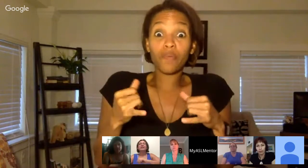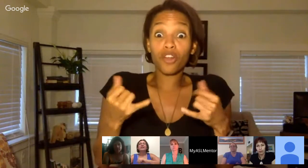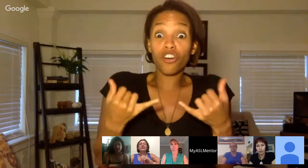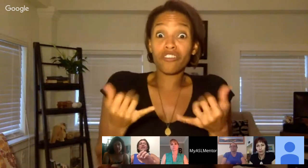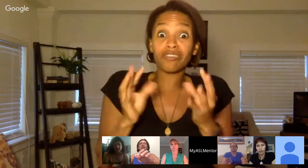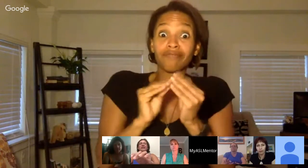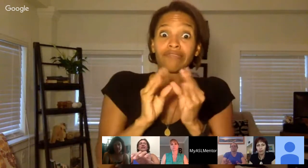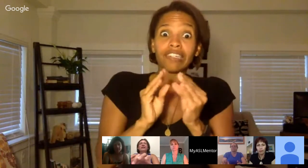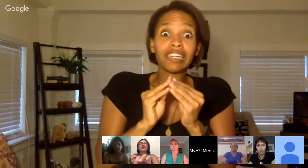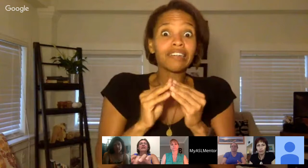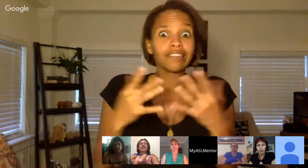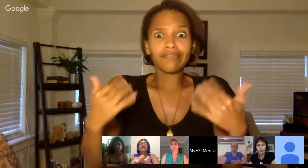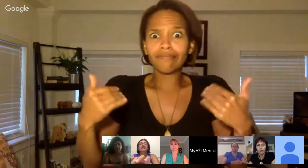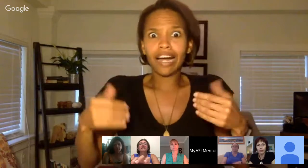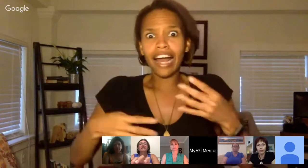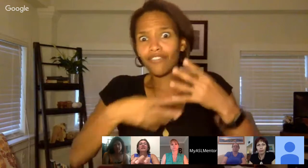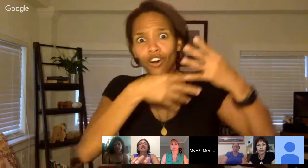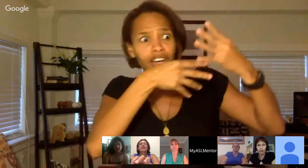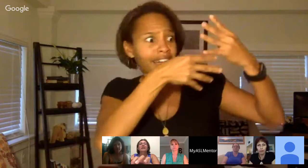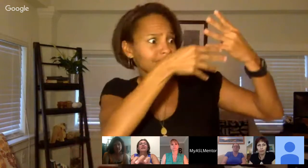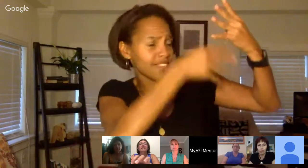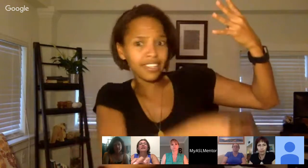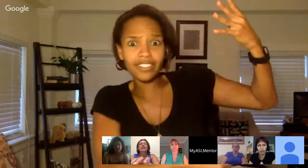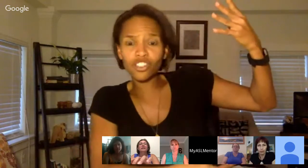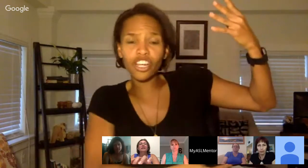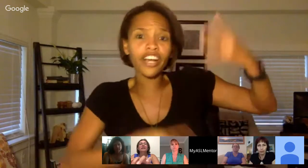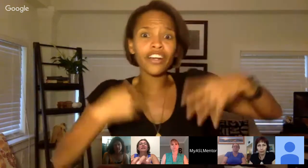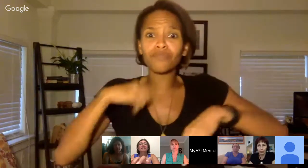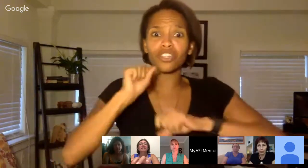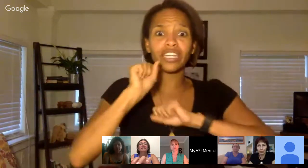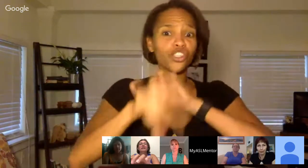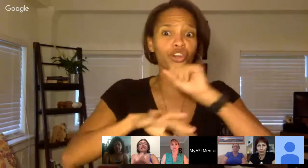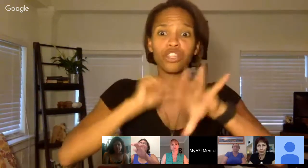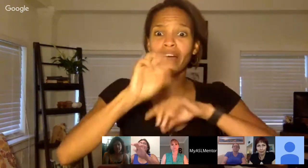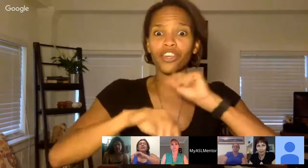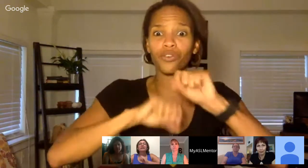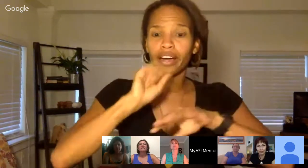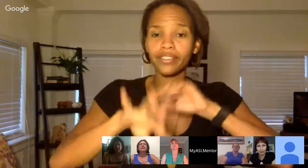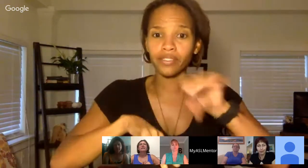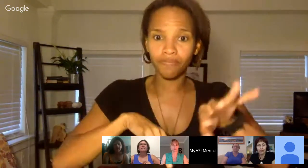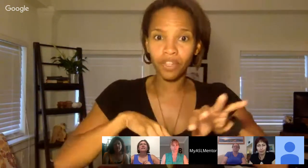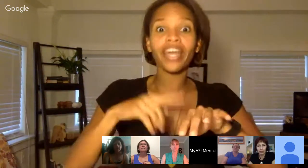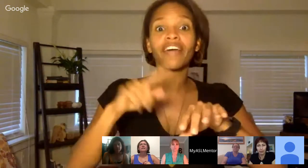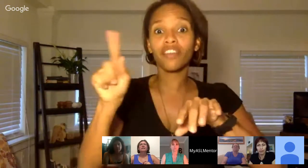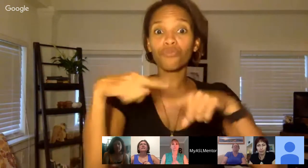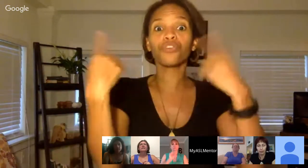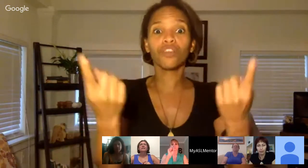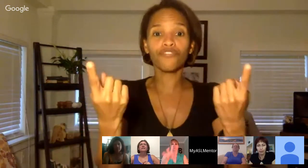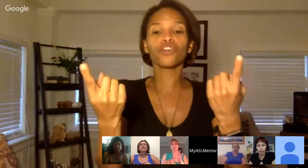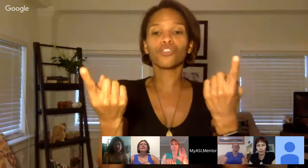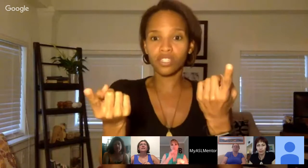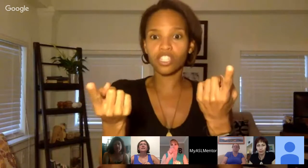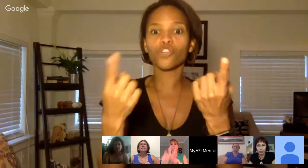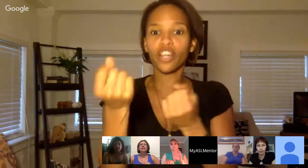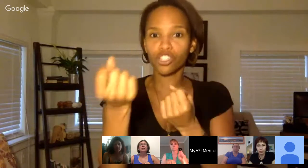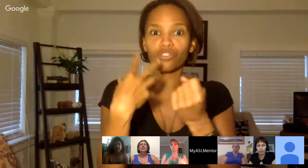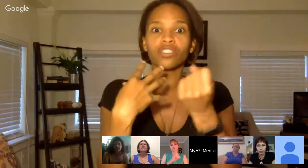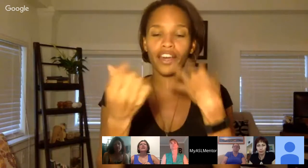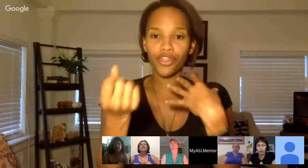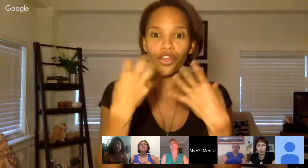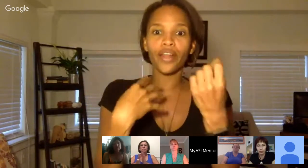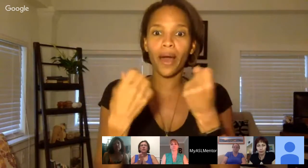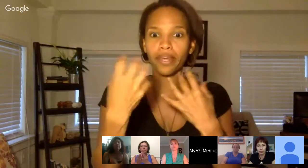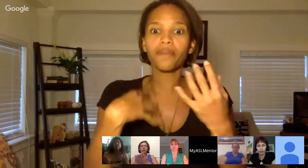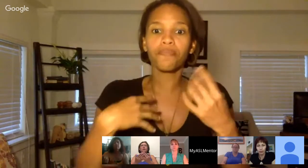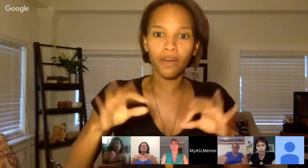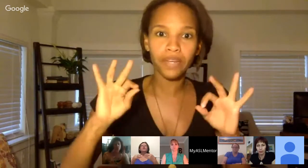this webinar, I have all kinds of things to share, and I'm just gonna throw them at you guys. Okay. And then the reverse is the directional